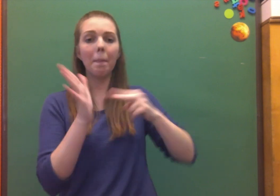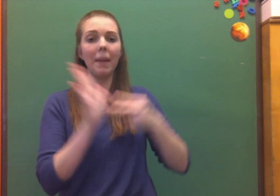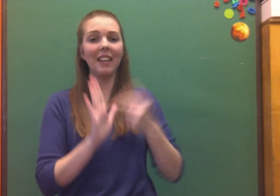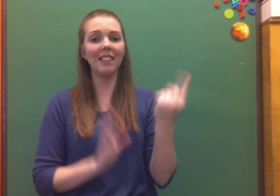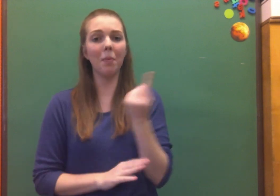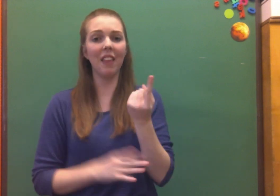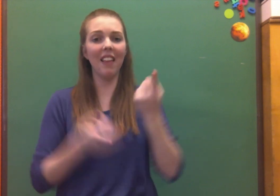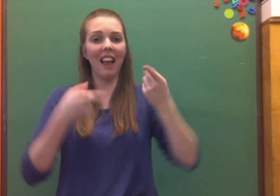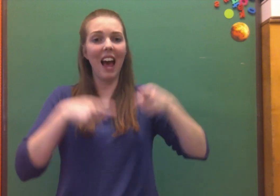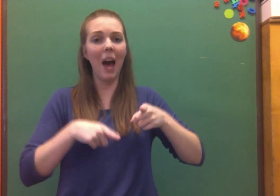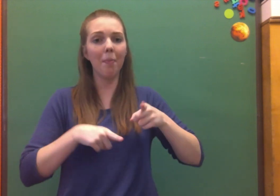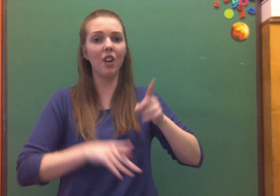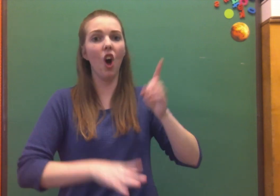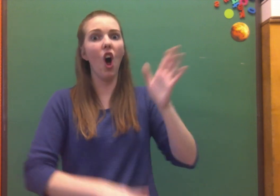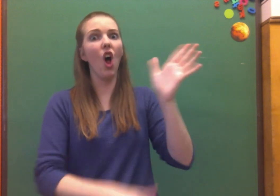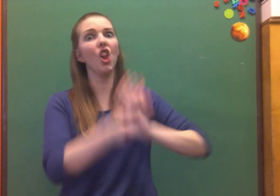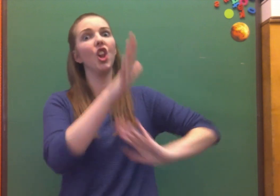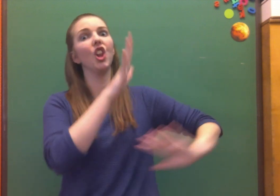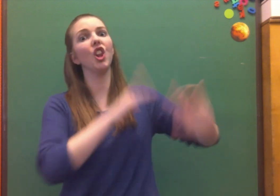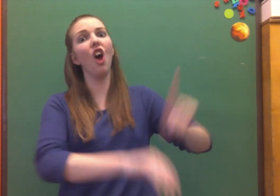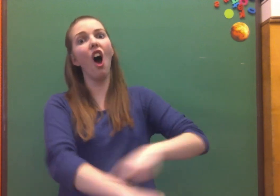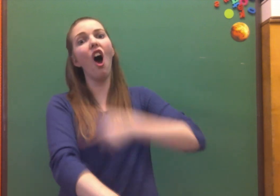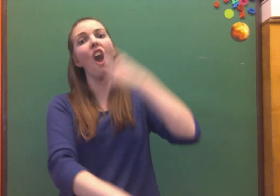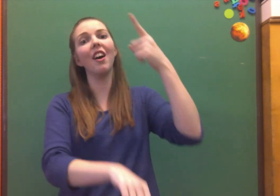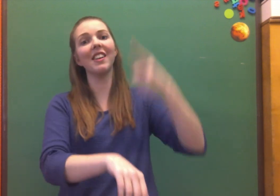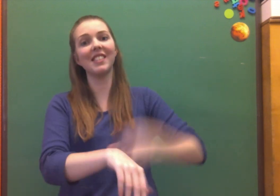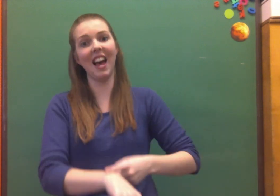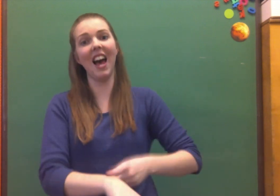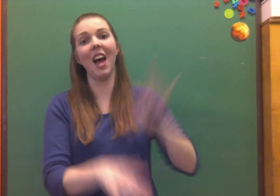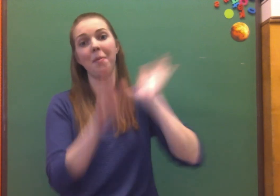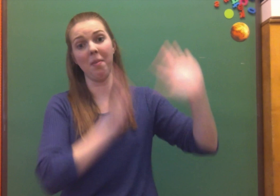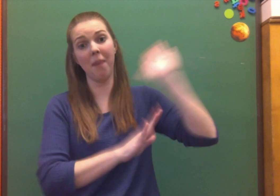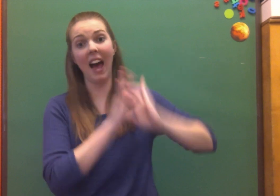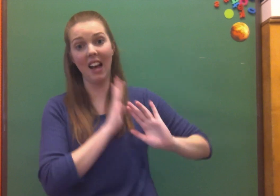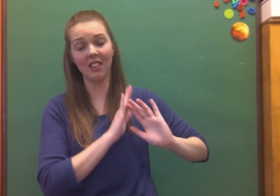means something that happened a long time in the past. So